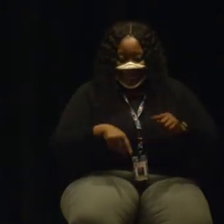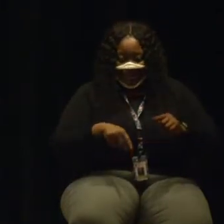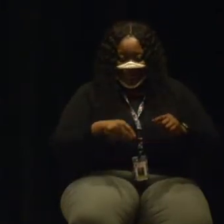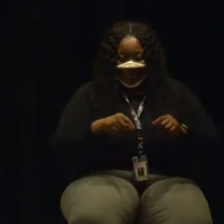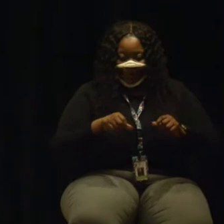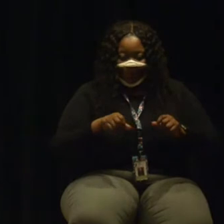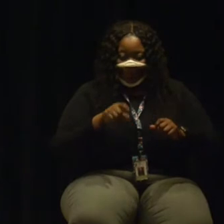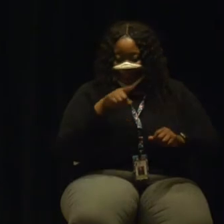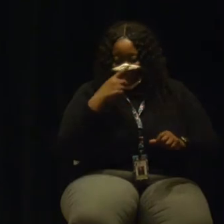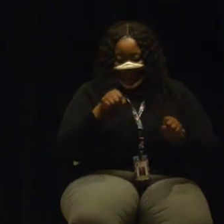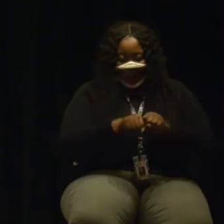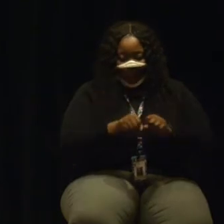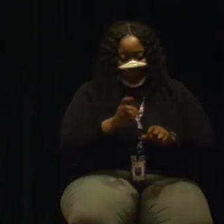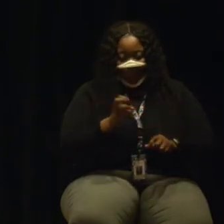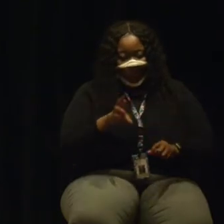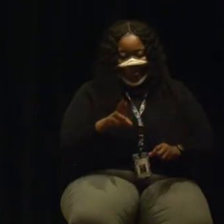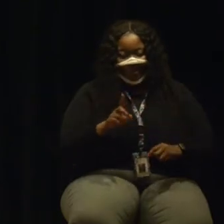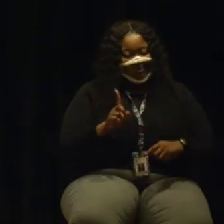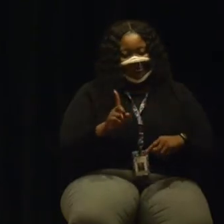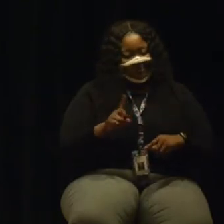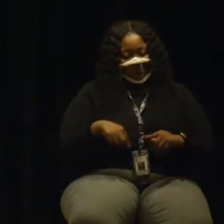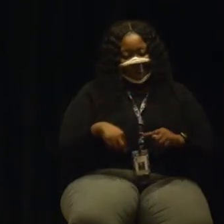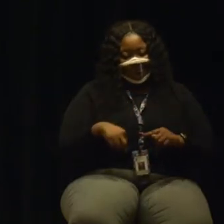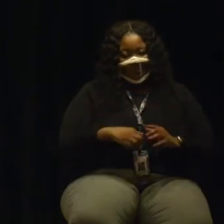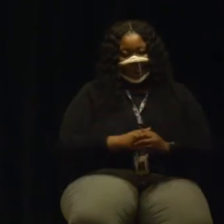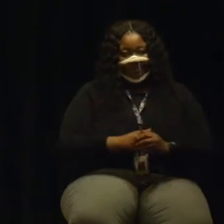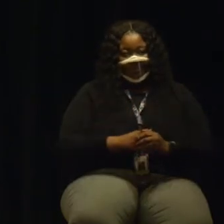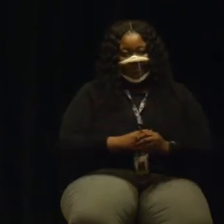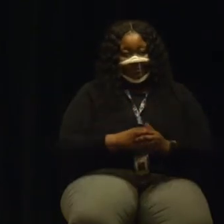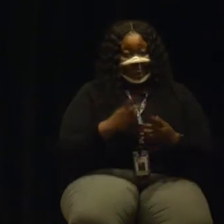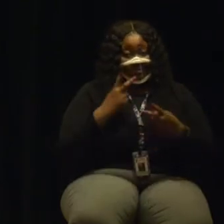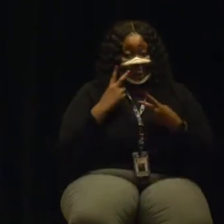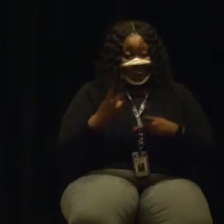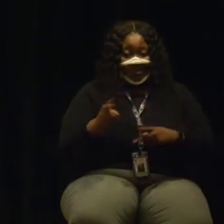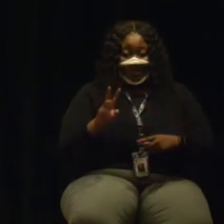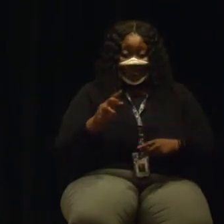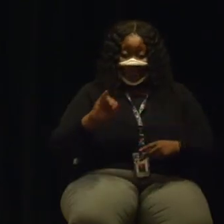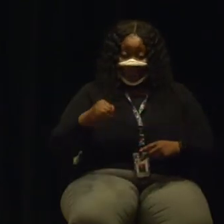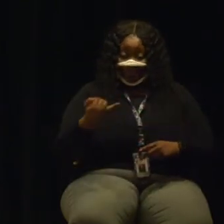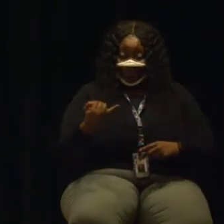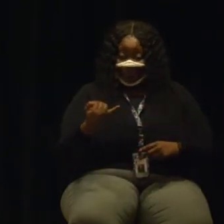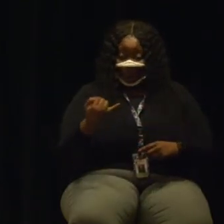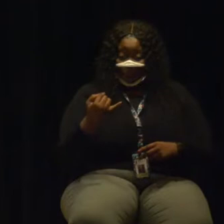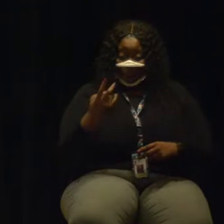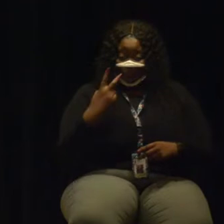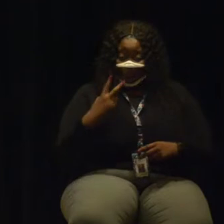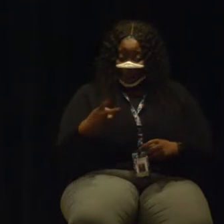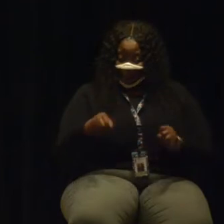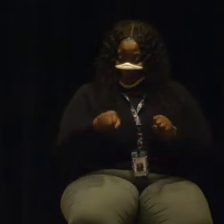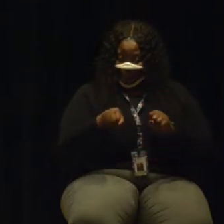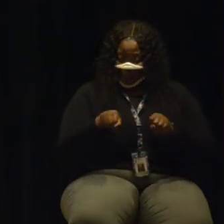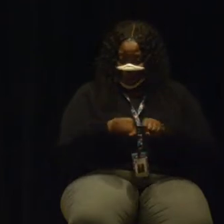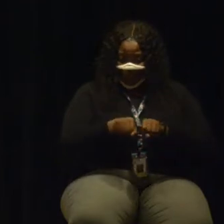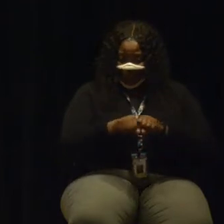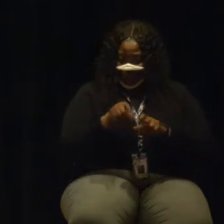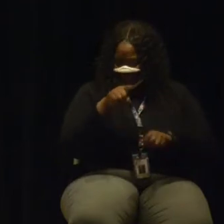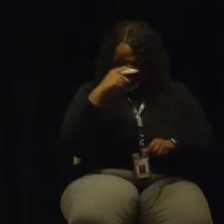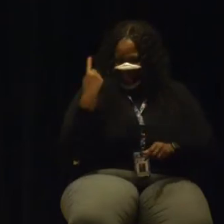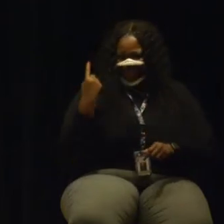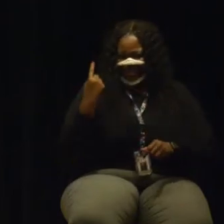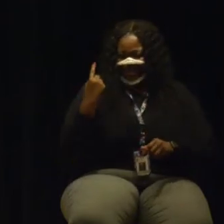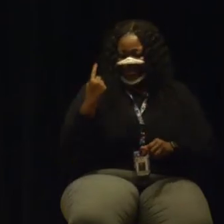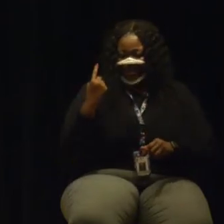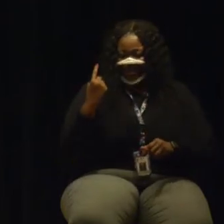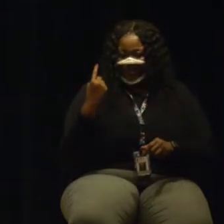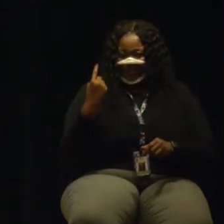until Jordan shoes. And once they saw Jordan making that money and realized that he took a risk just on that, wearing a black sneaker, then suddenly it was like,